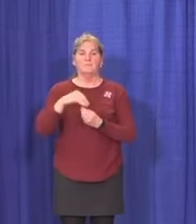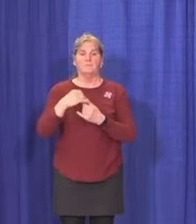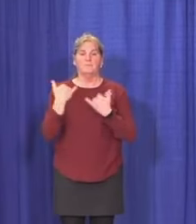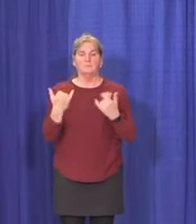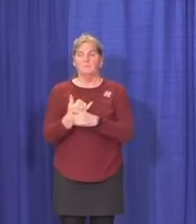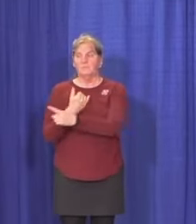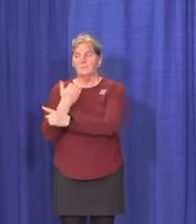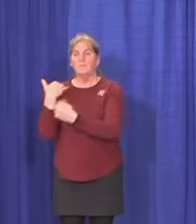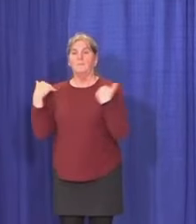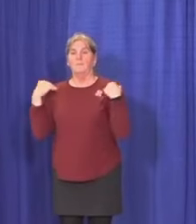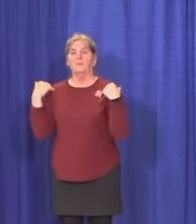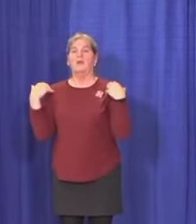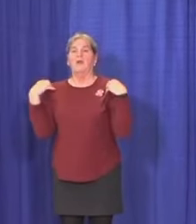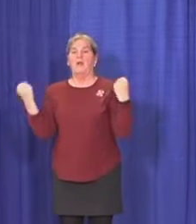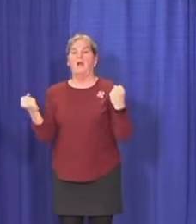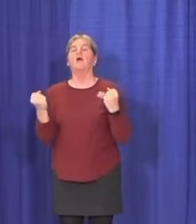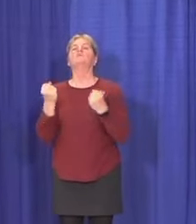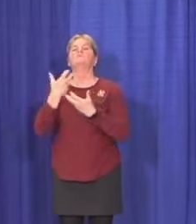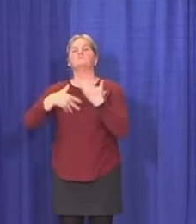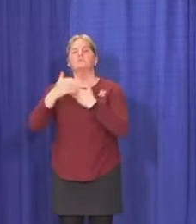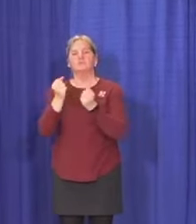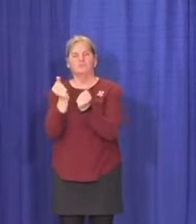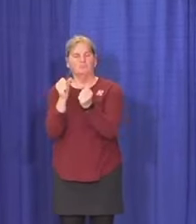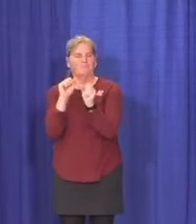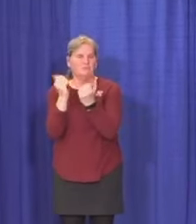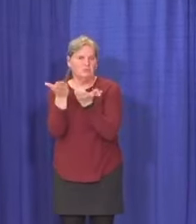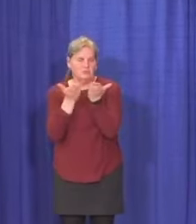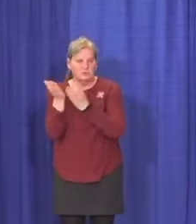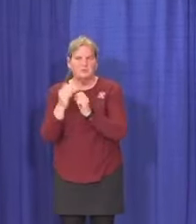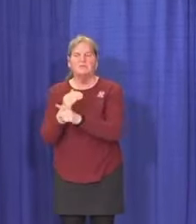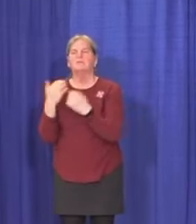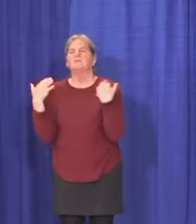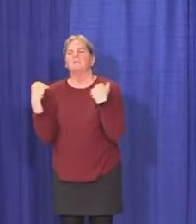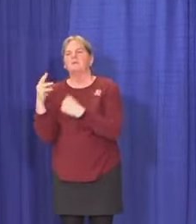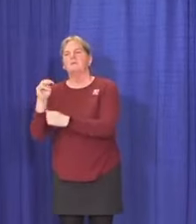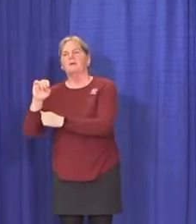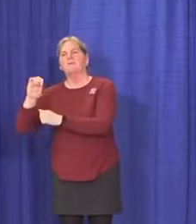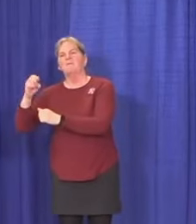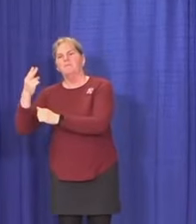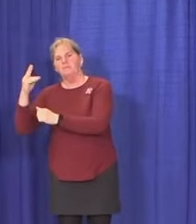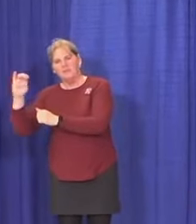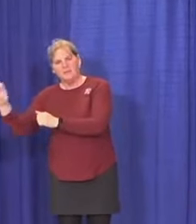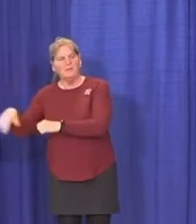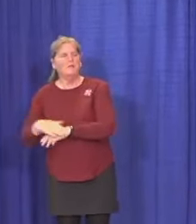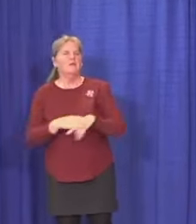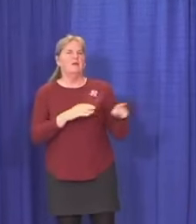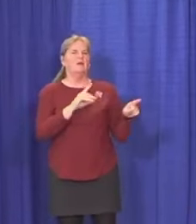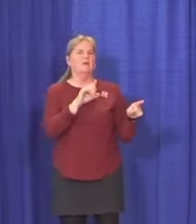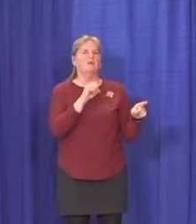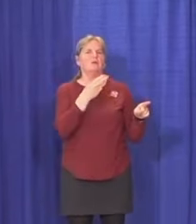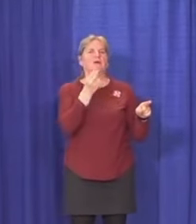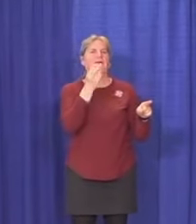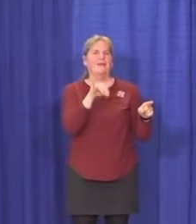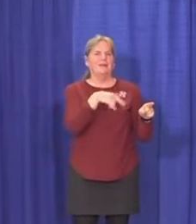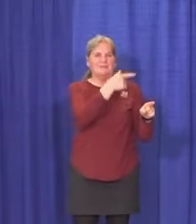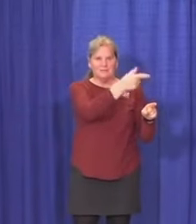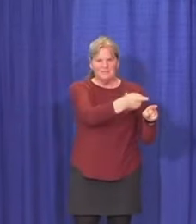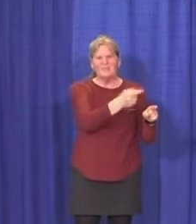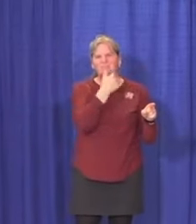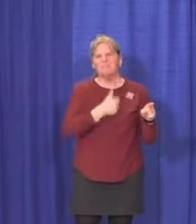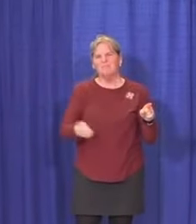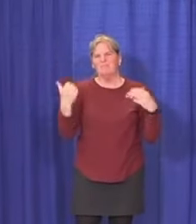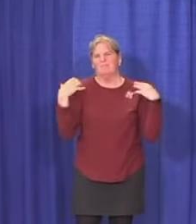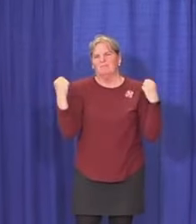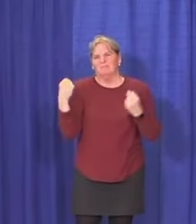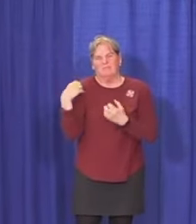are the Minister of Health and Social Services, the Honourable Tracy-Anne McPhee, and Yukon's Chief Medical Officer of Health, Dr. Brendan Hanley. Our sign